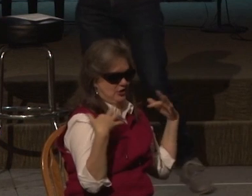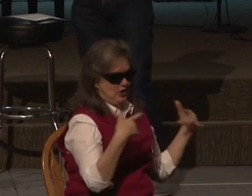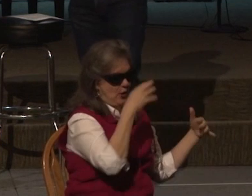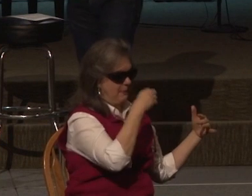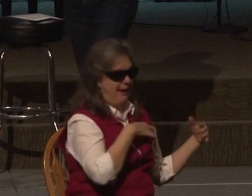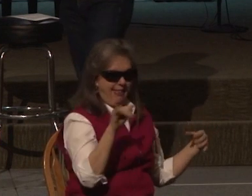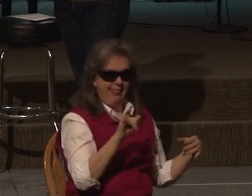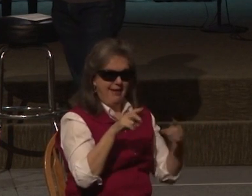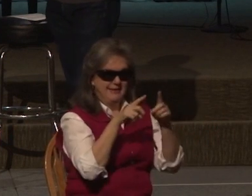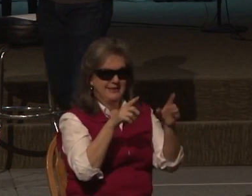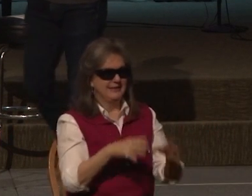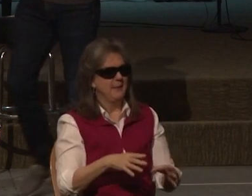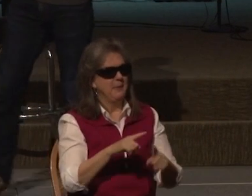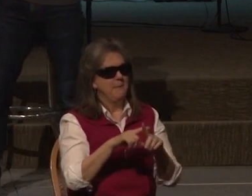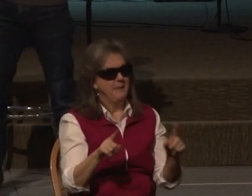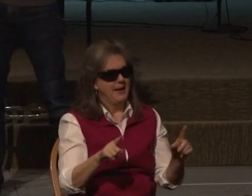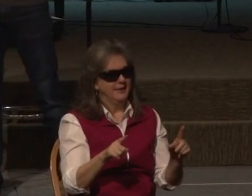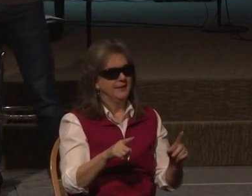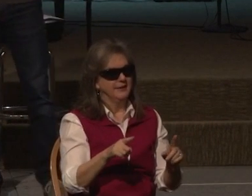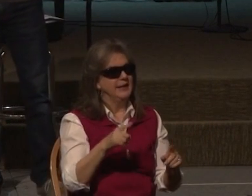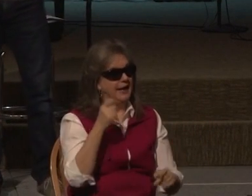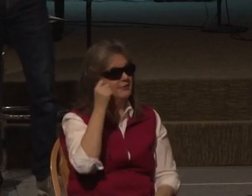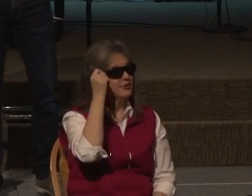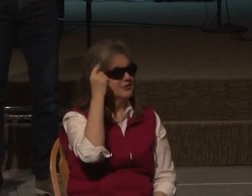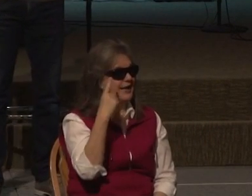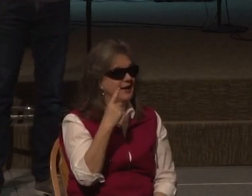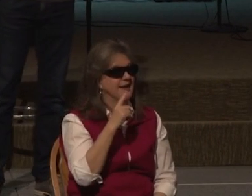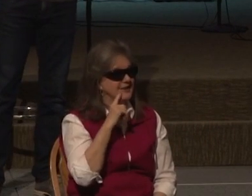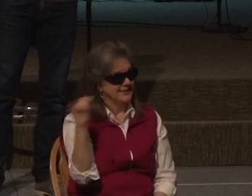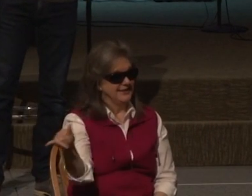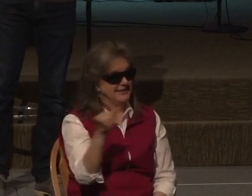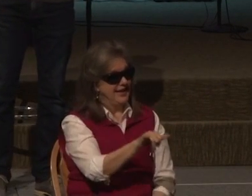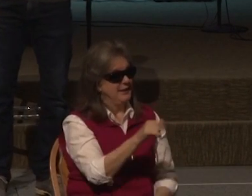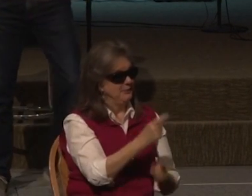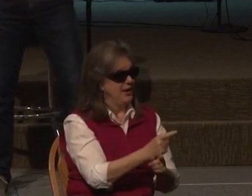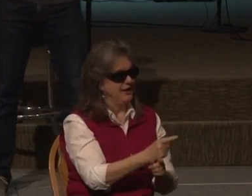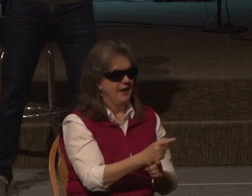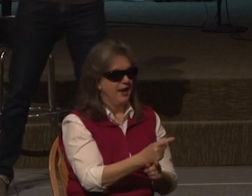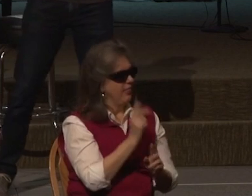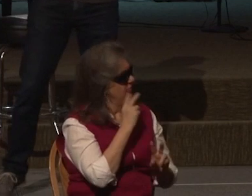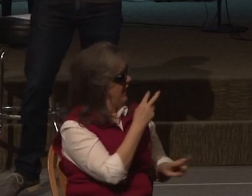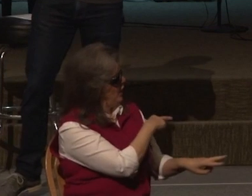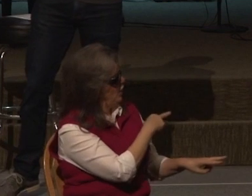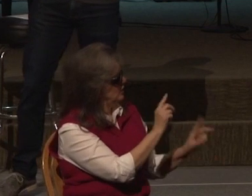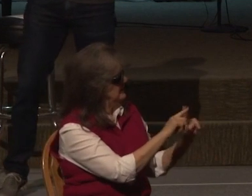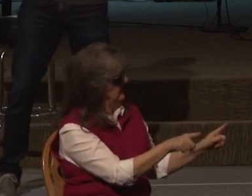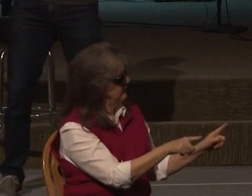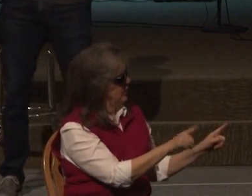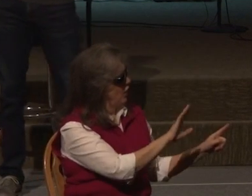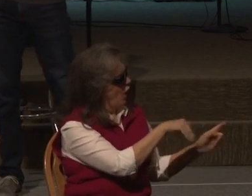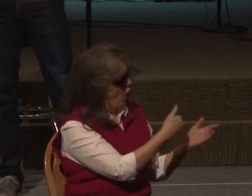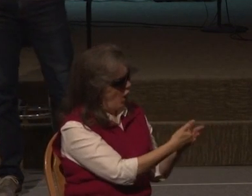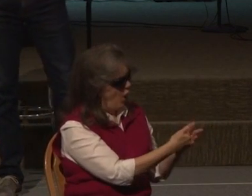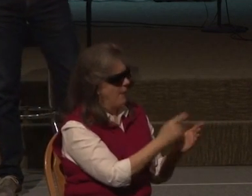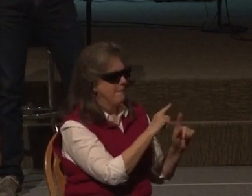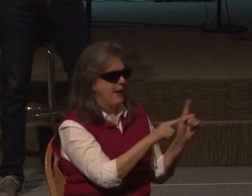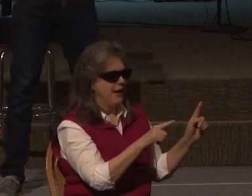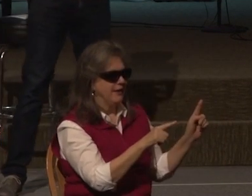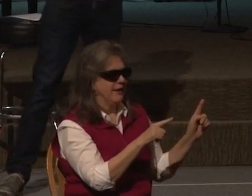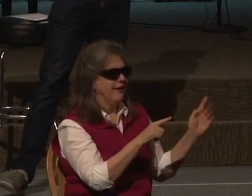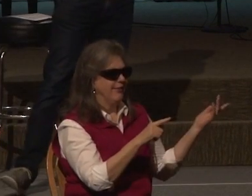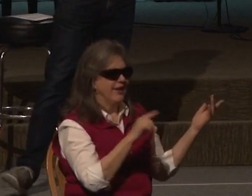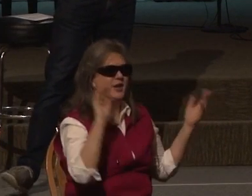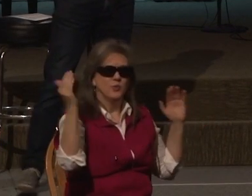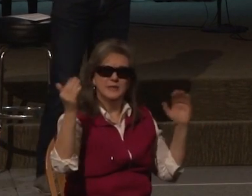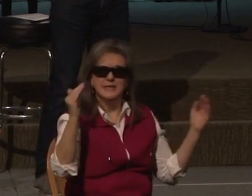disciple, and yet the overall understanding is the same, right? They all look different, but they resemble the greater